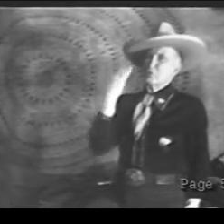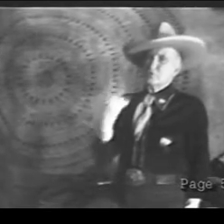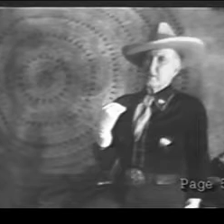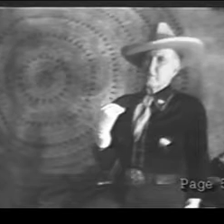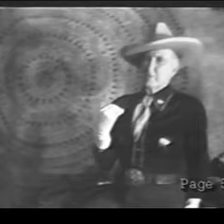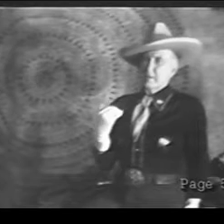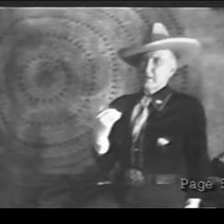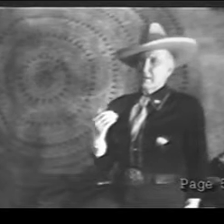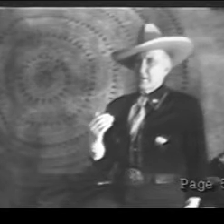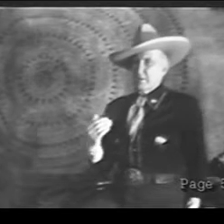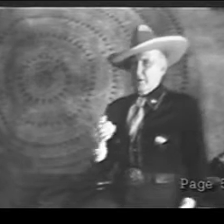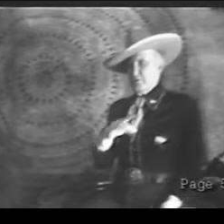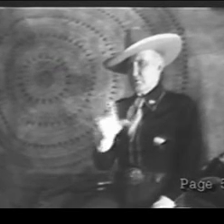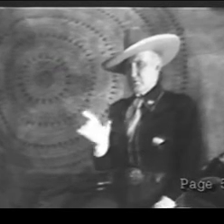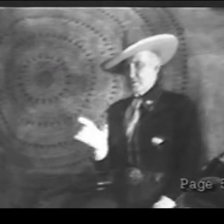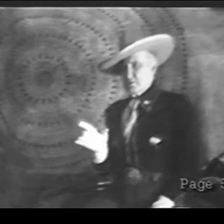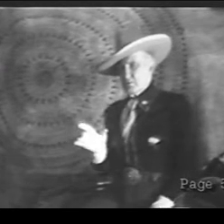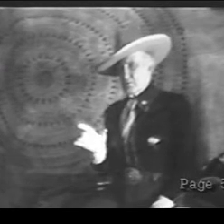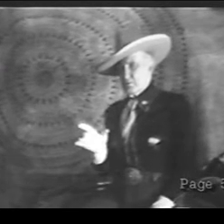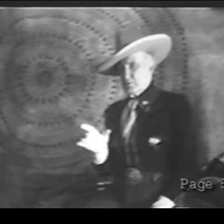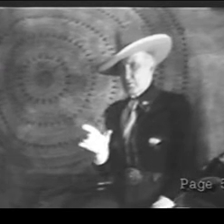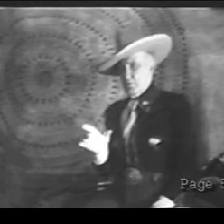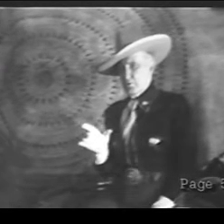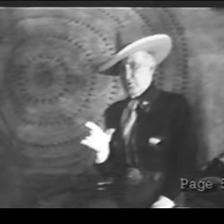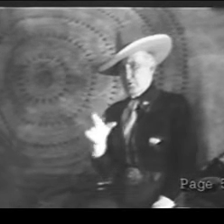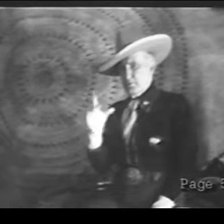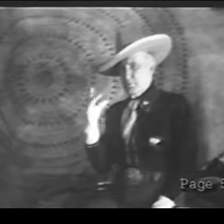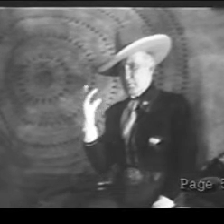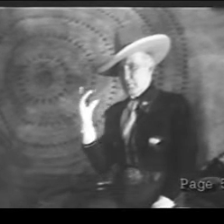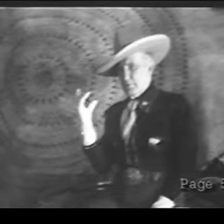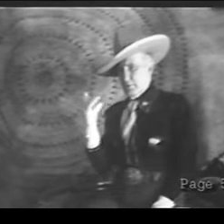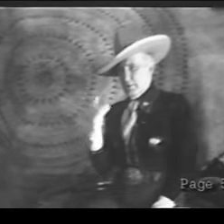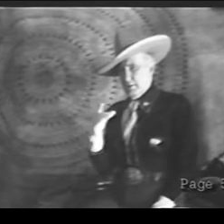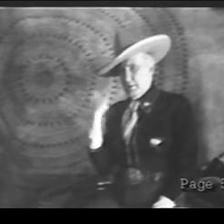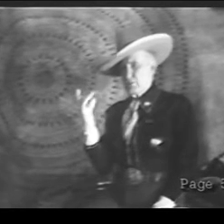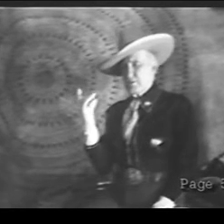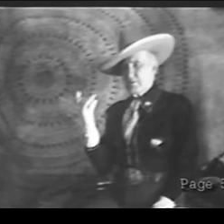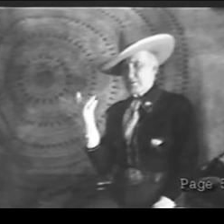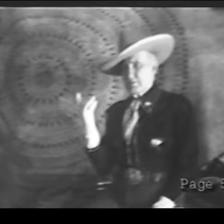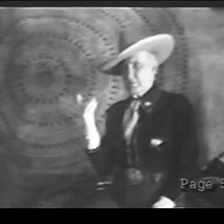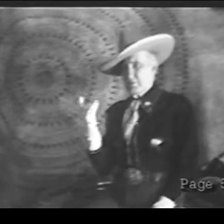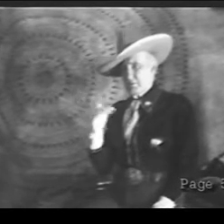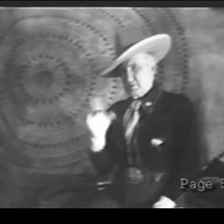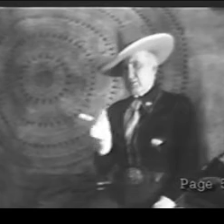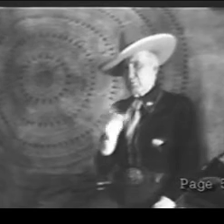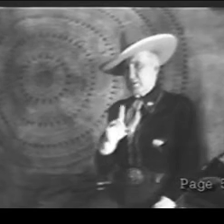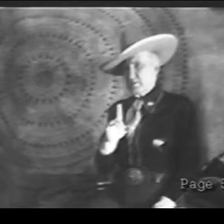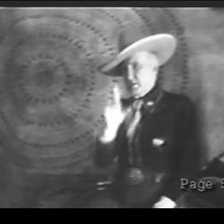loosely. Now, even though these Indians wore their hairdress in different ways, there was